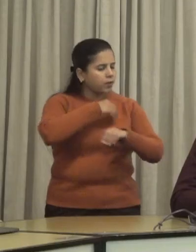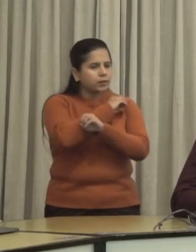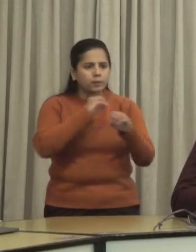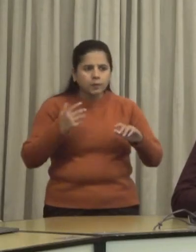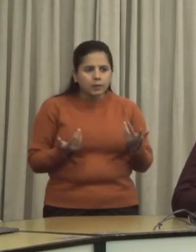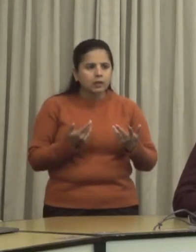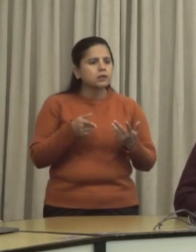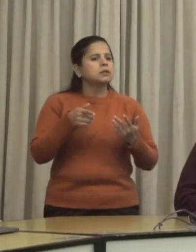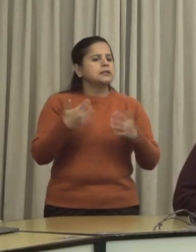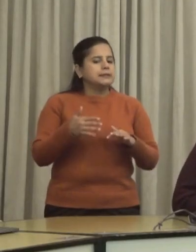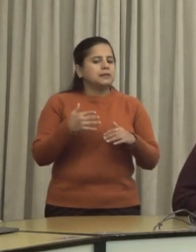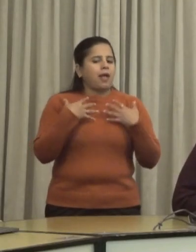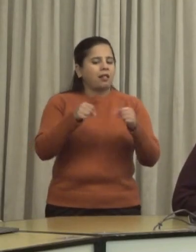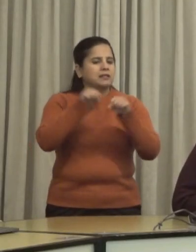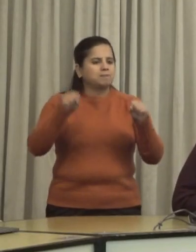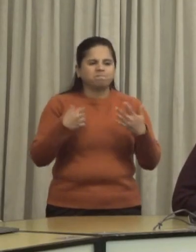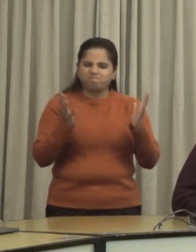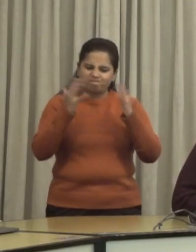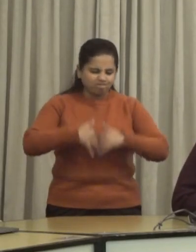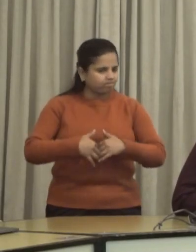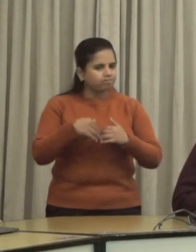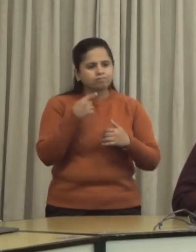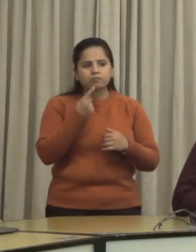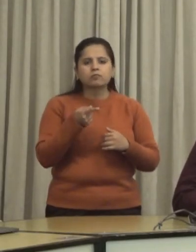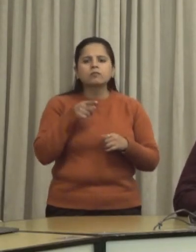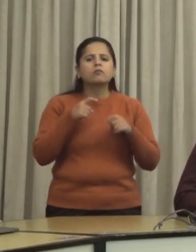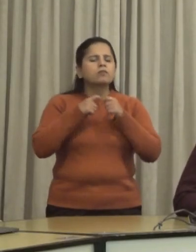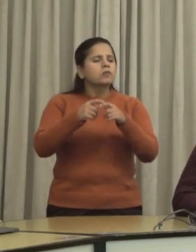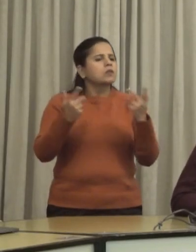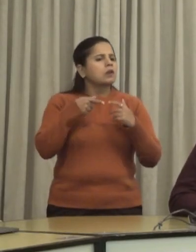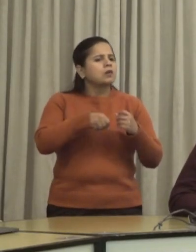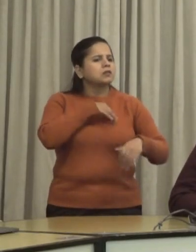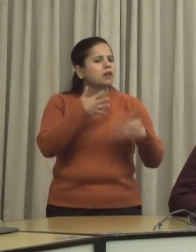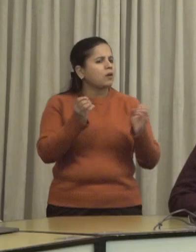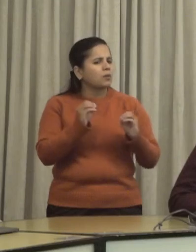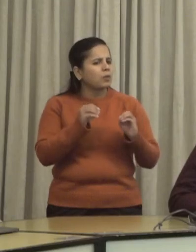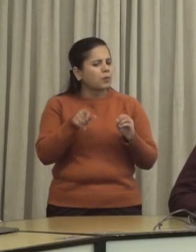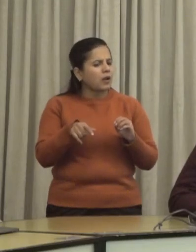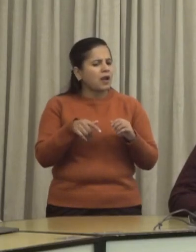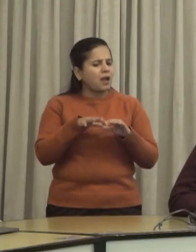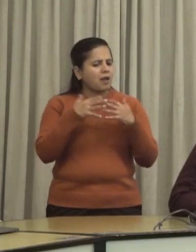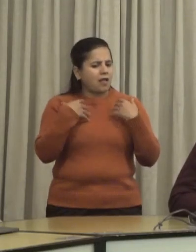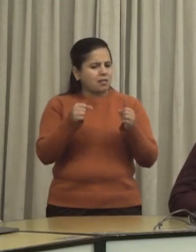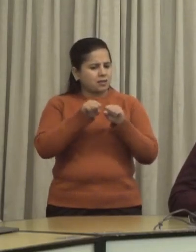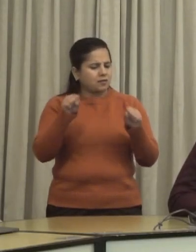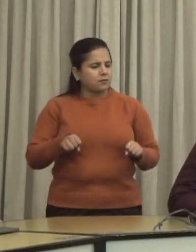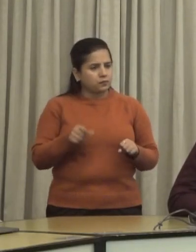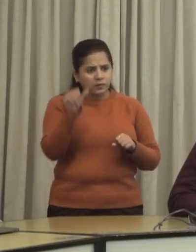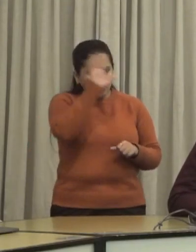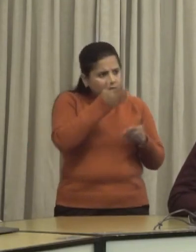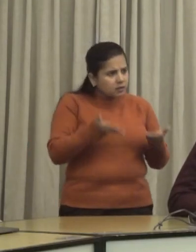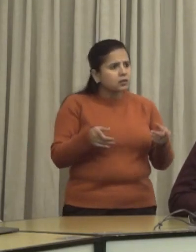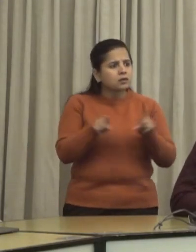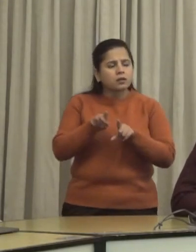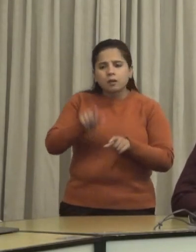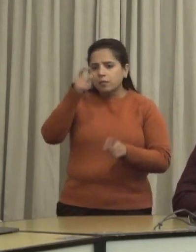health system is extremely fractured. And so the question is, how does one not suffer in a health system like this? In a country like India,